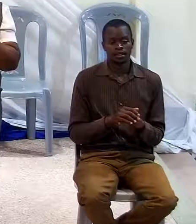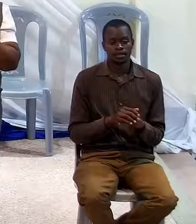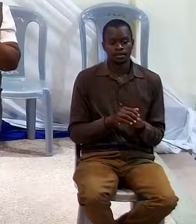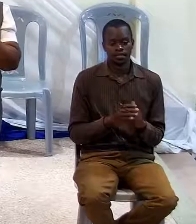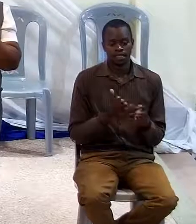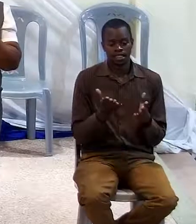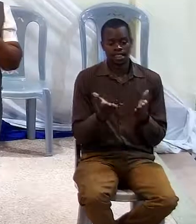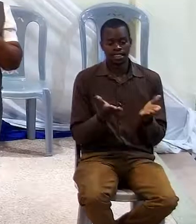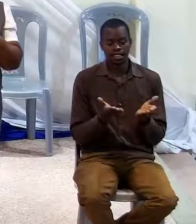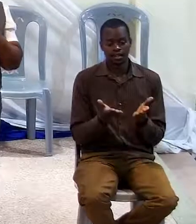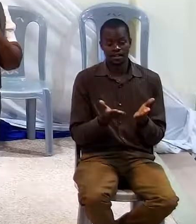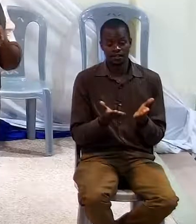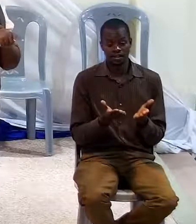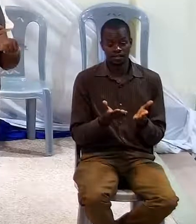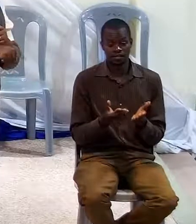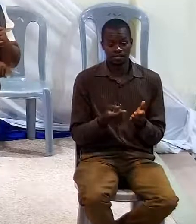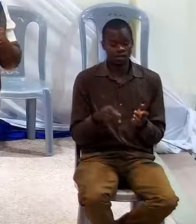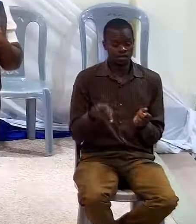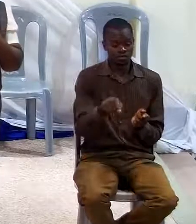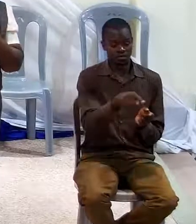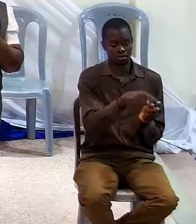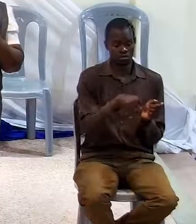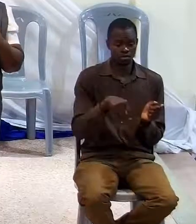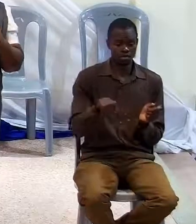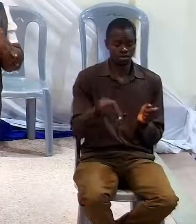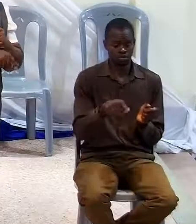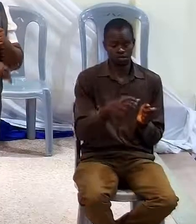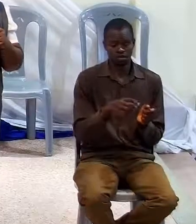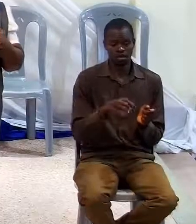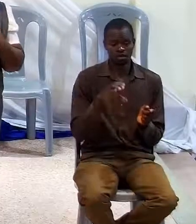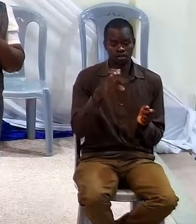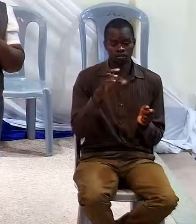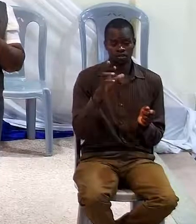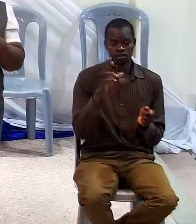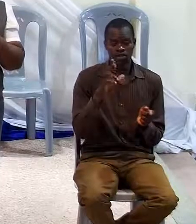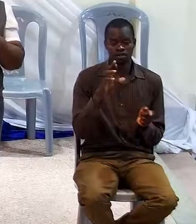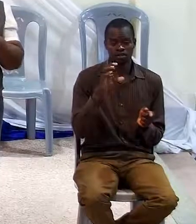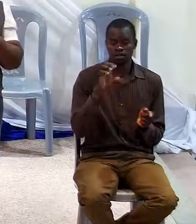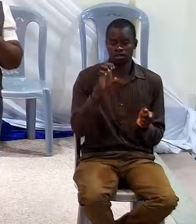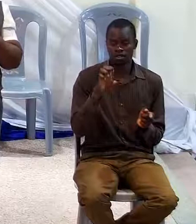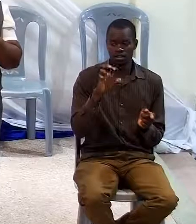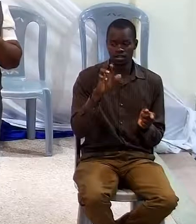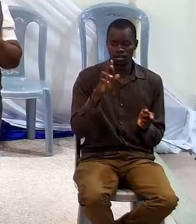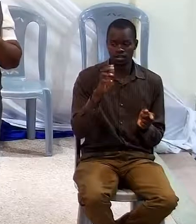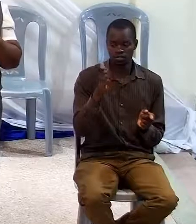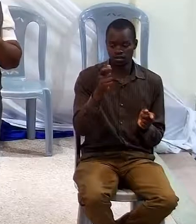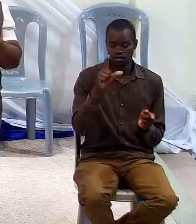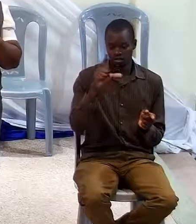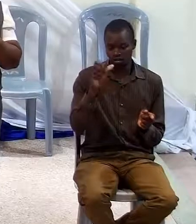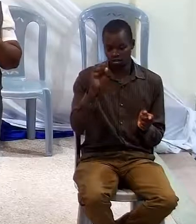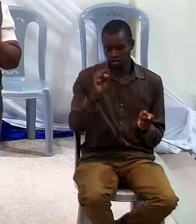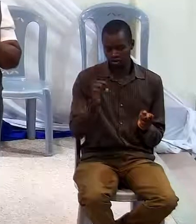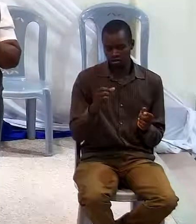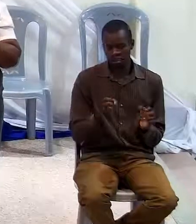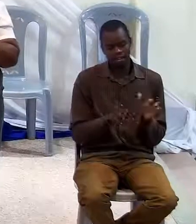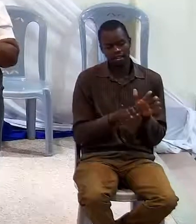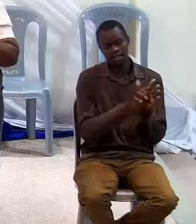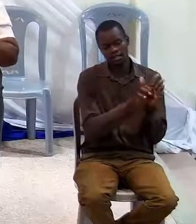whole cereals, whole bread, is, for example, a slice of